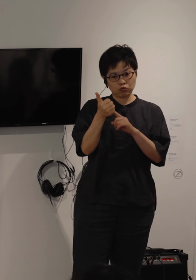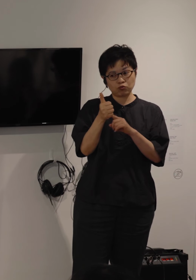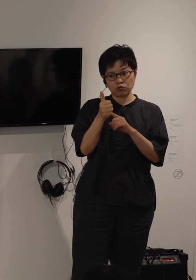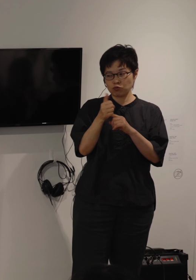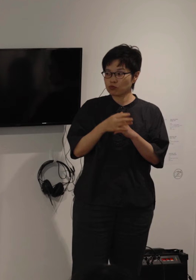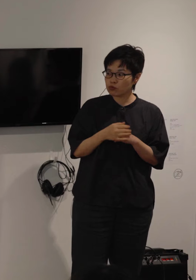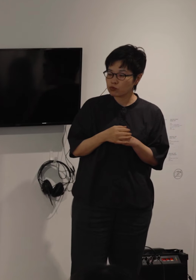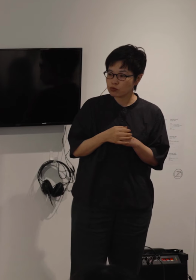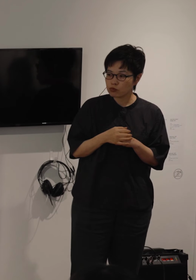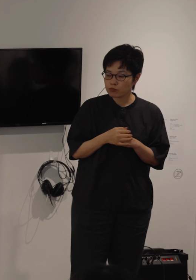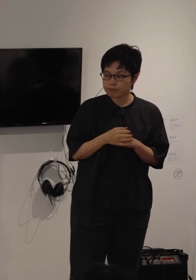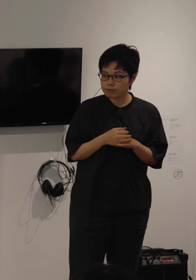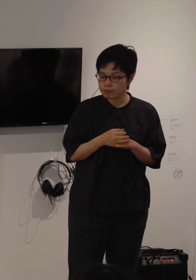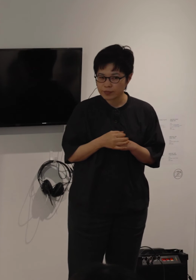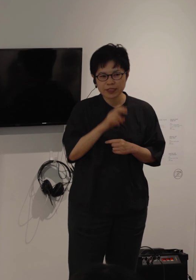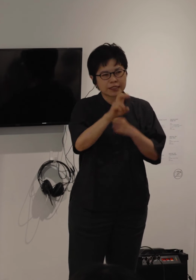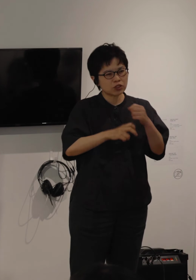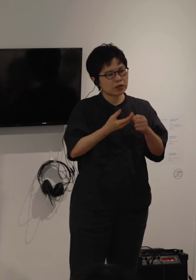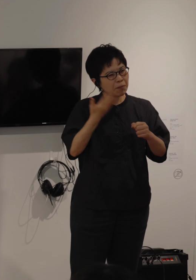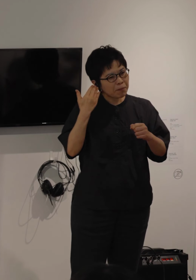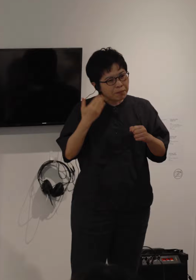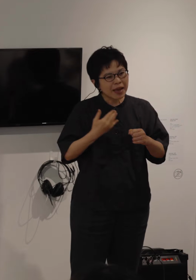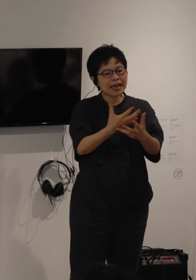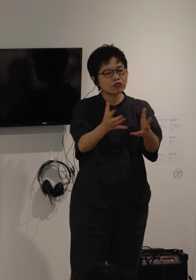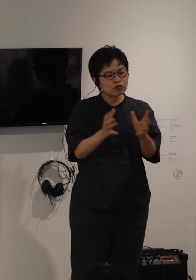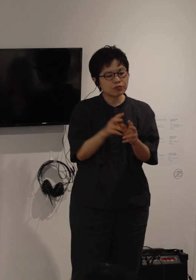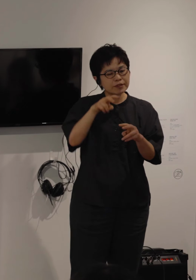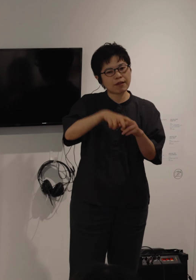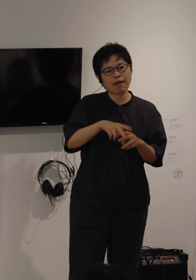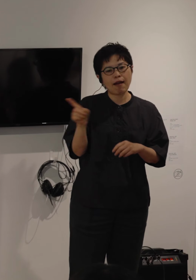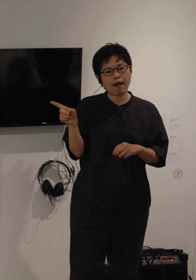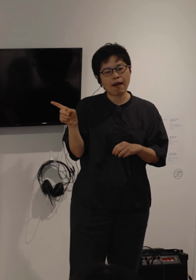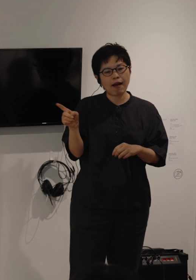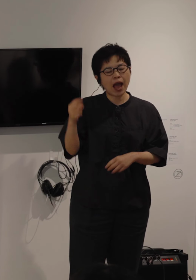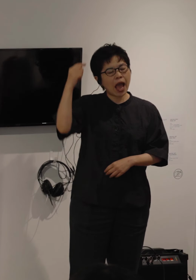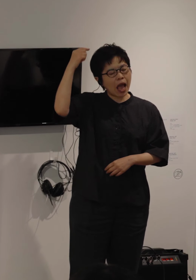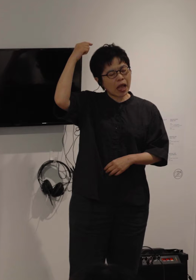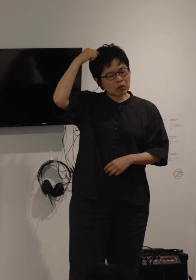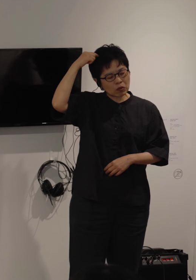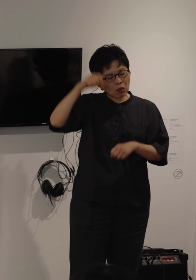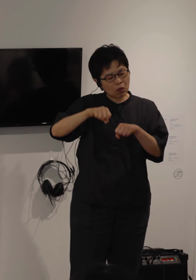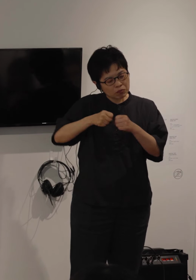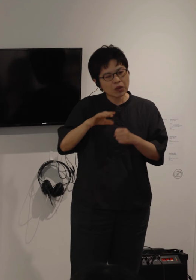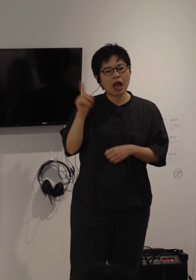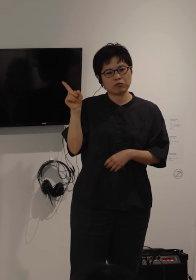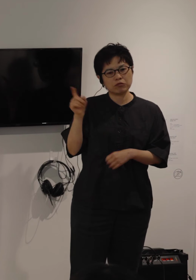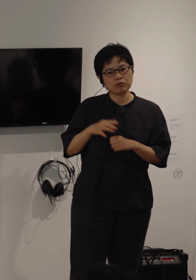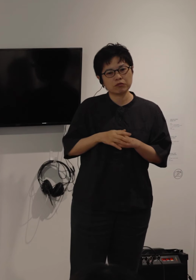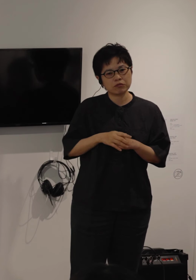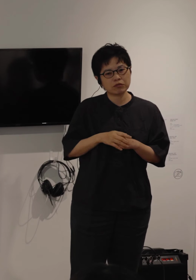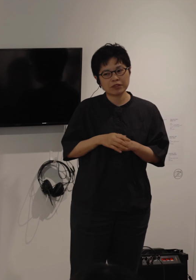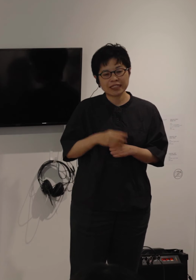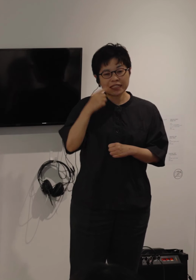an acquired brain injury. The work in the exhibition is quite new for her, the black and white work in a